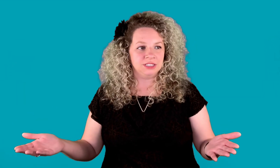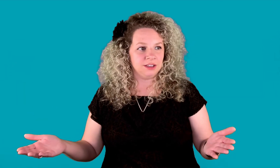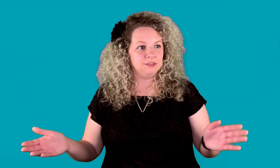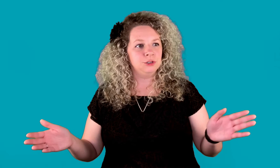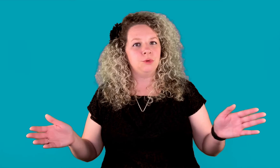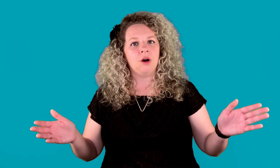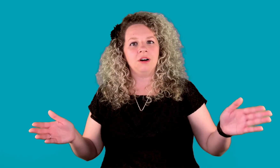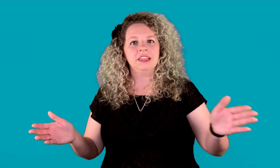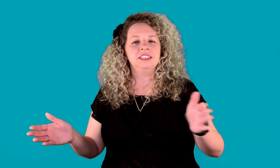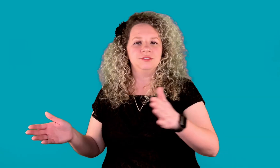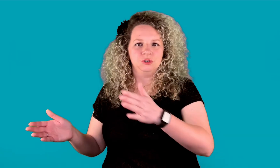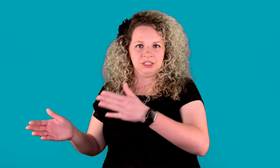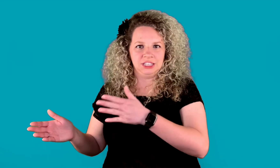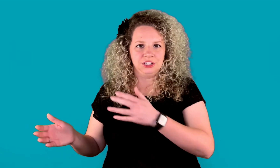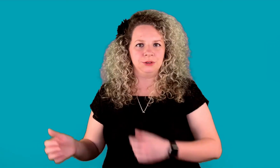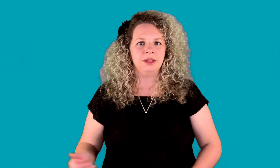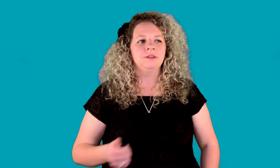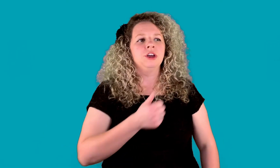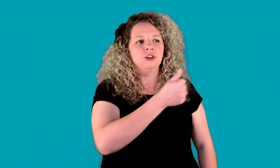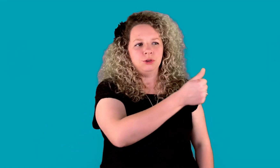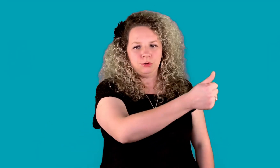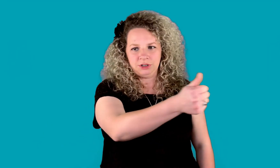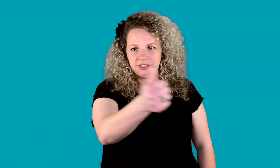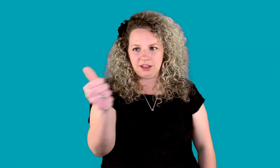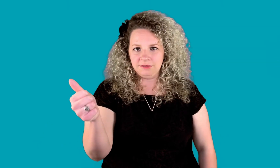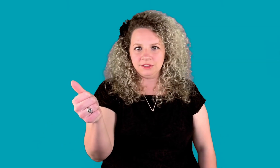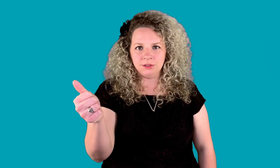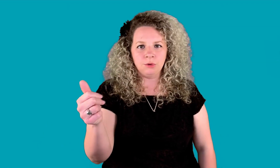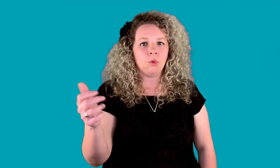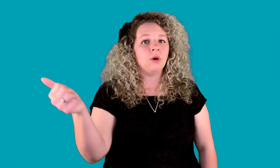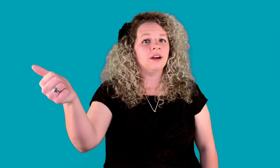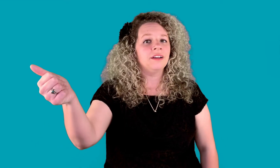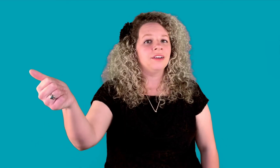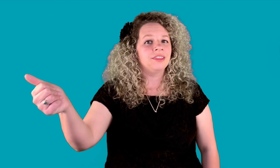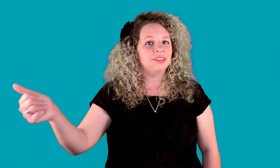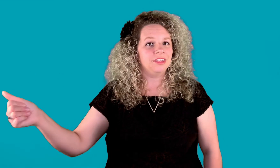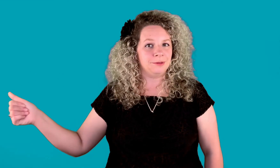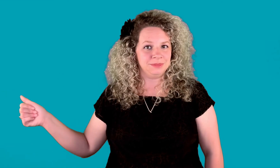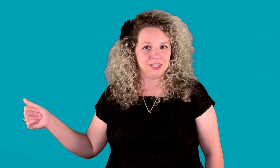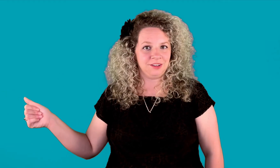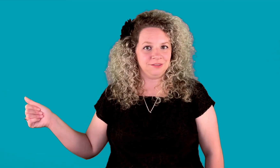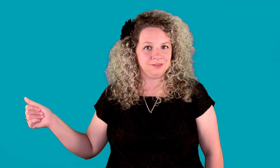yourselves, you all individually need to do it yourselves, or themselves.